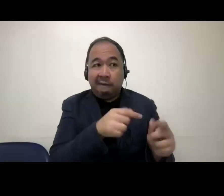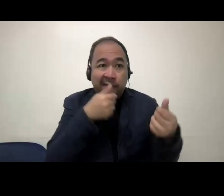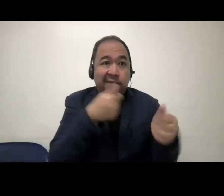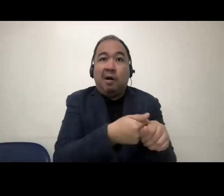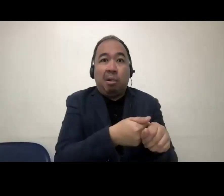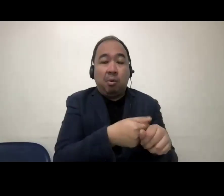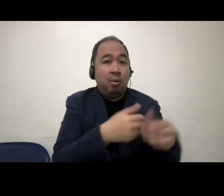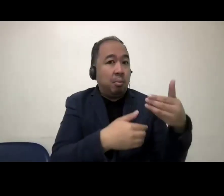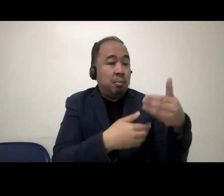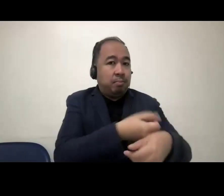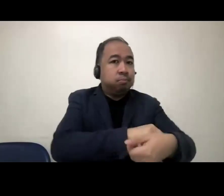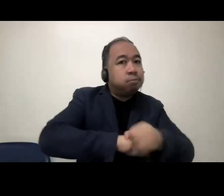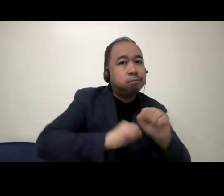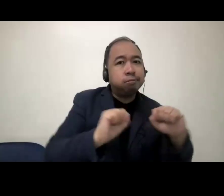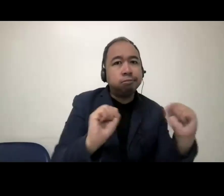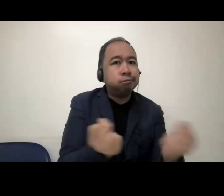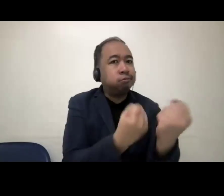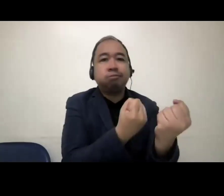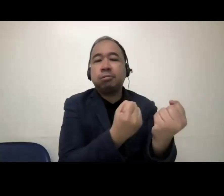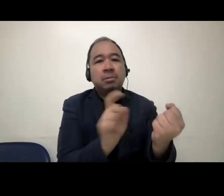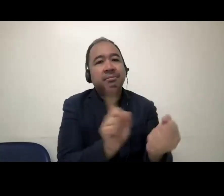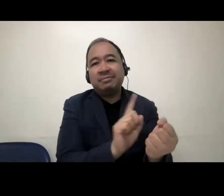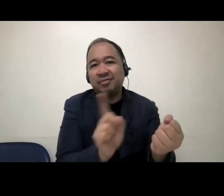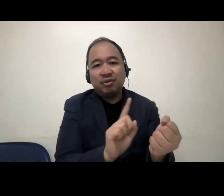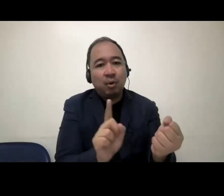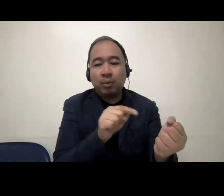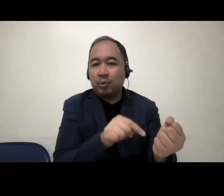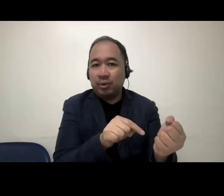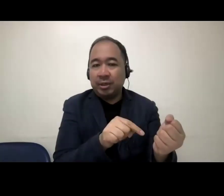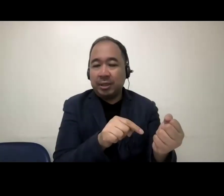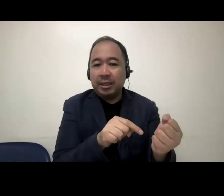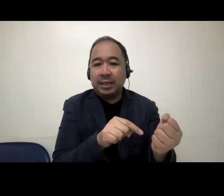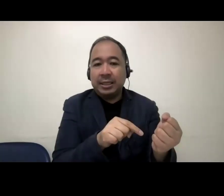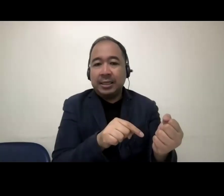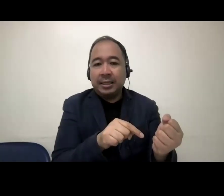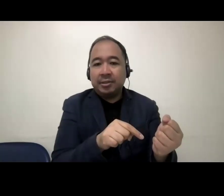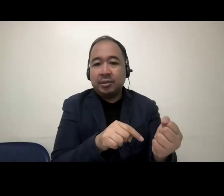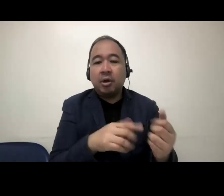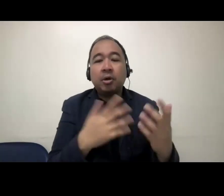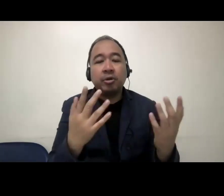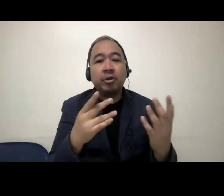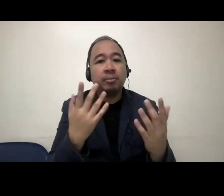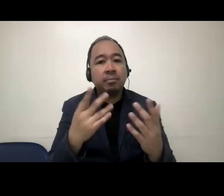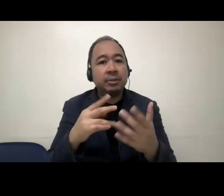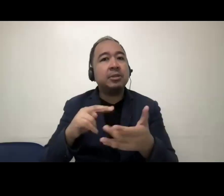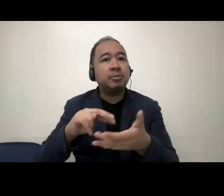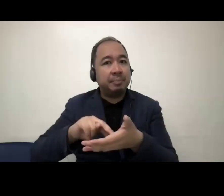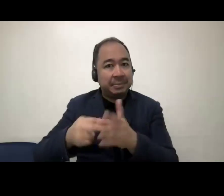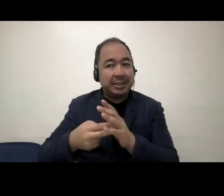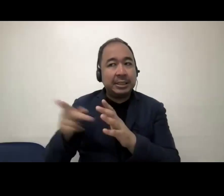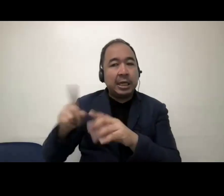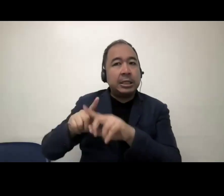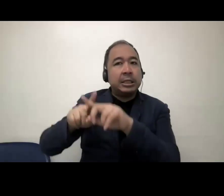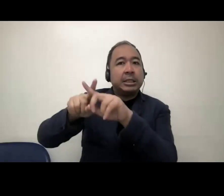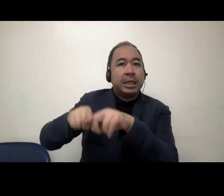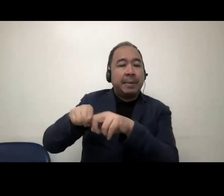responsibility to implement then lies not only with the national and local governments, but also with